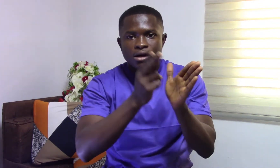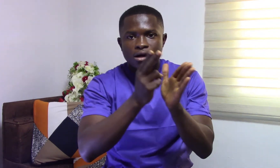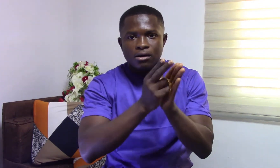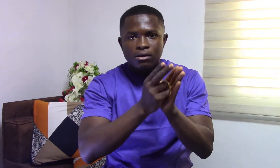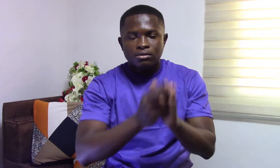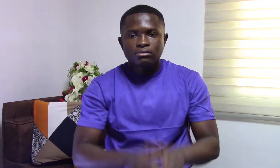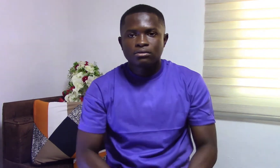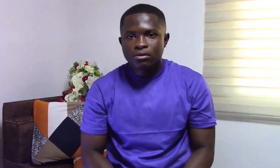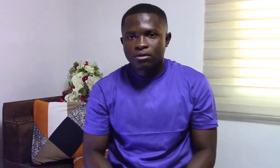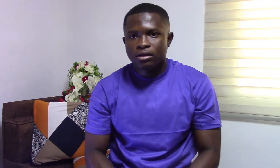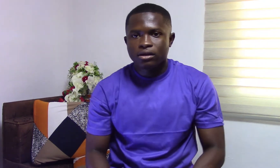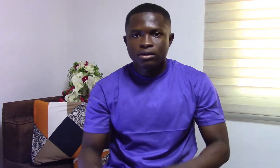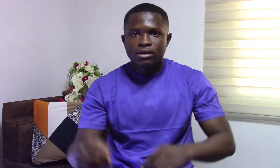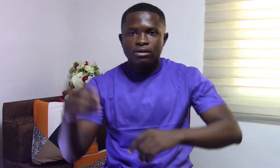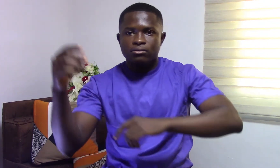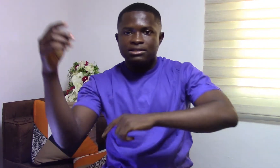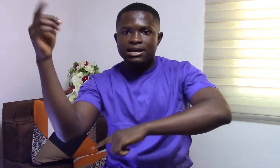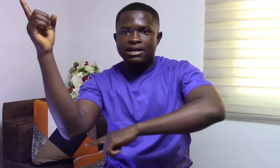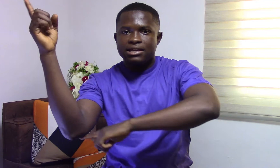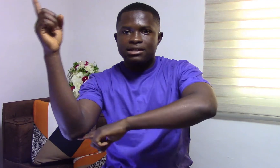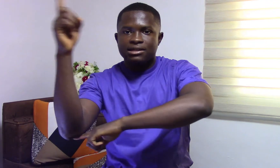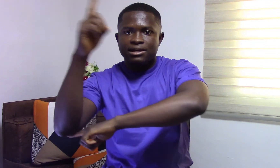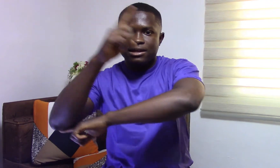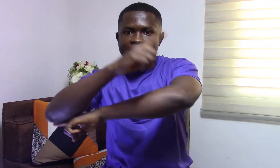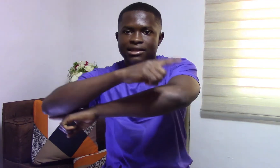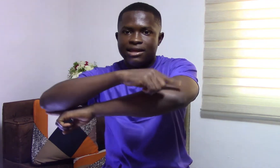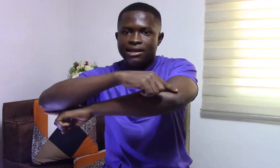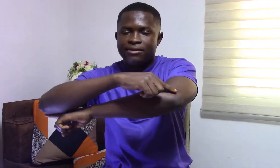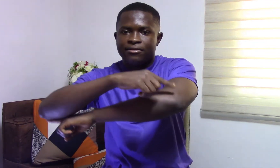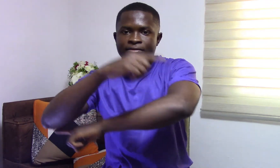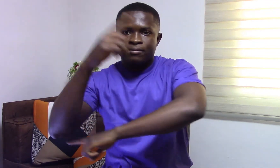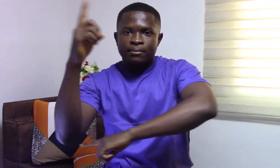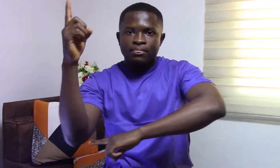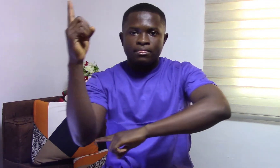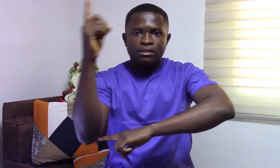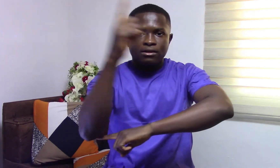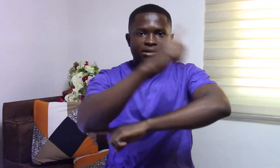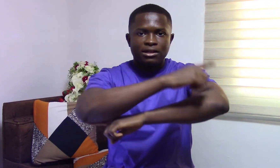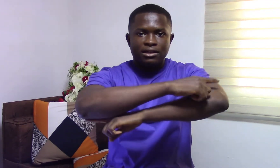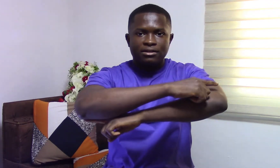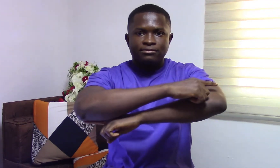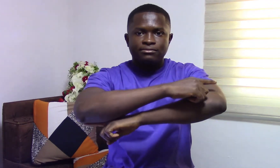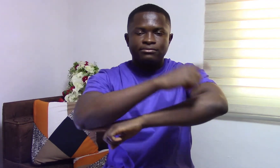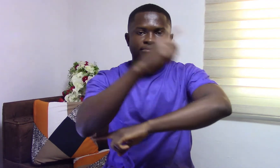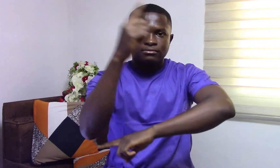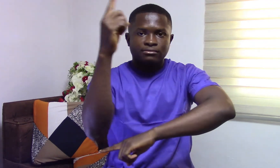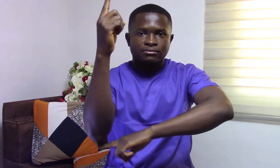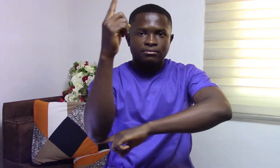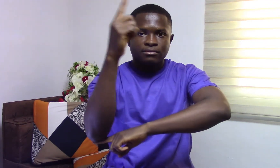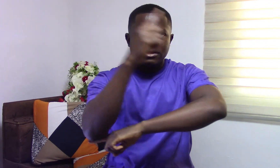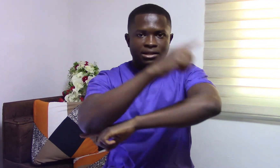Hour. Okay. Then we sign a day. Day. Day.